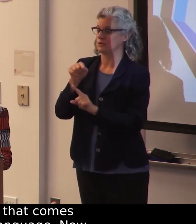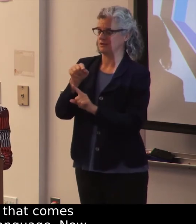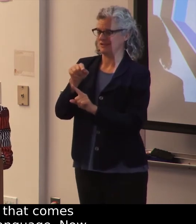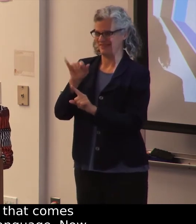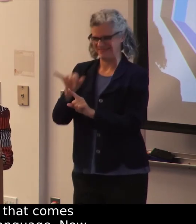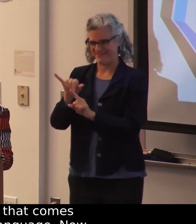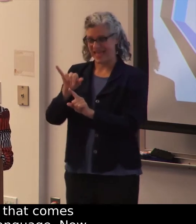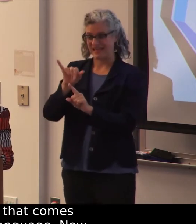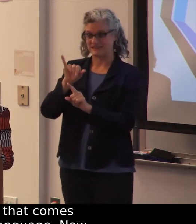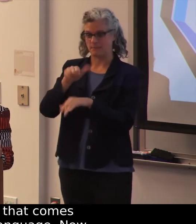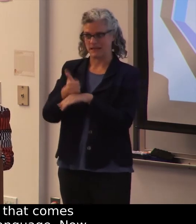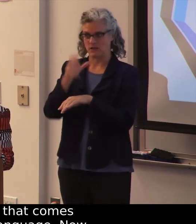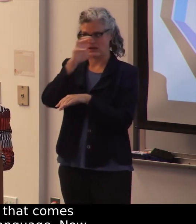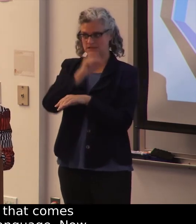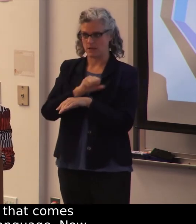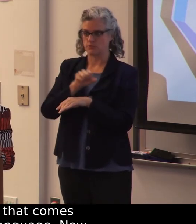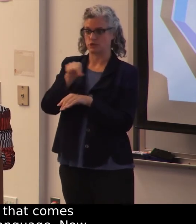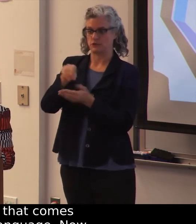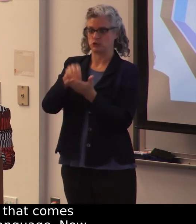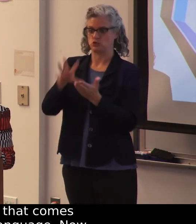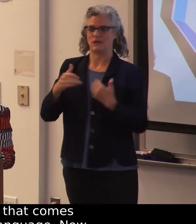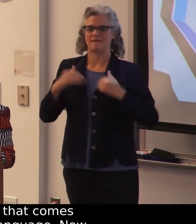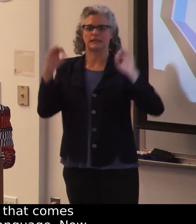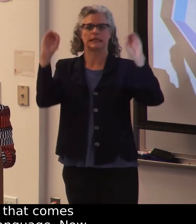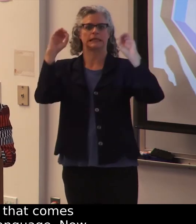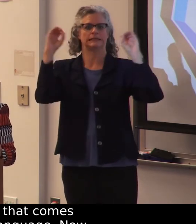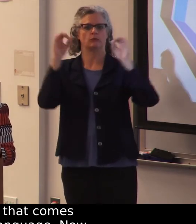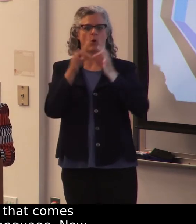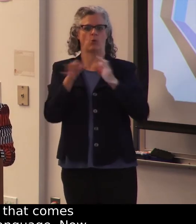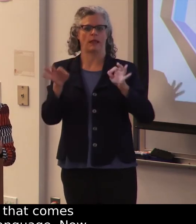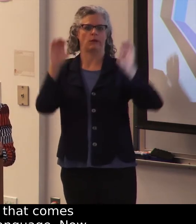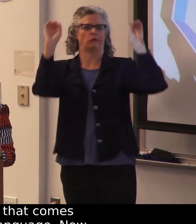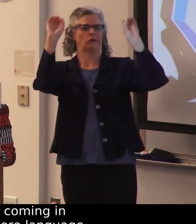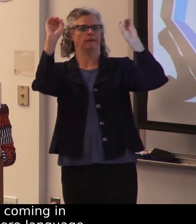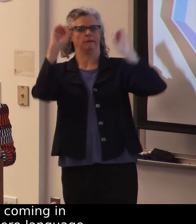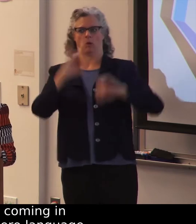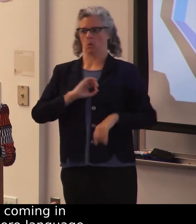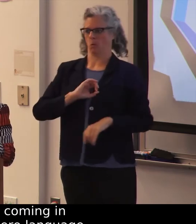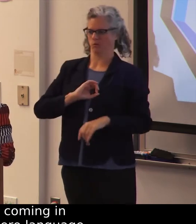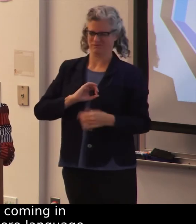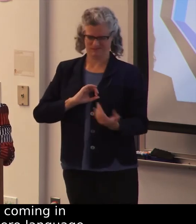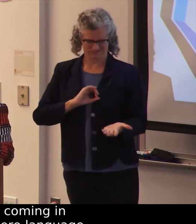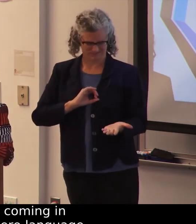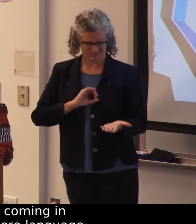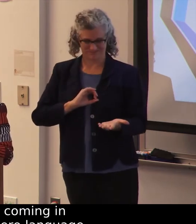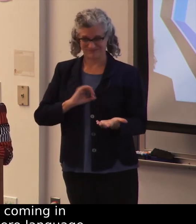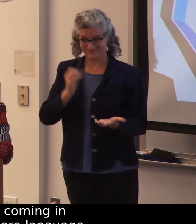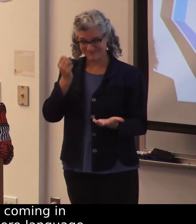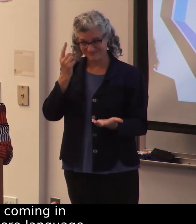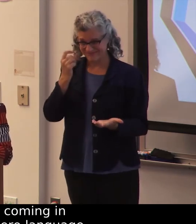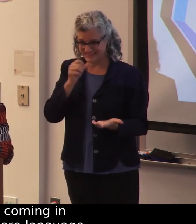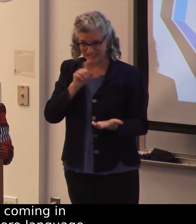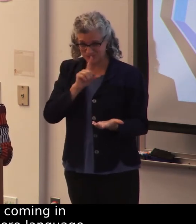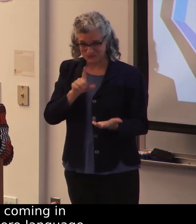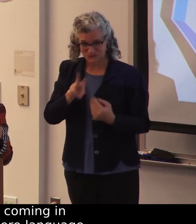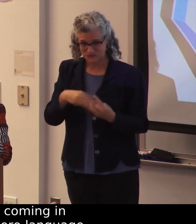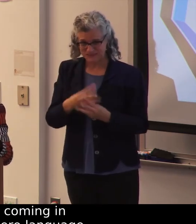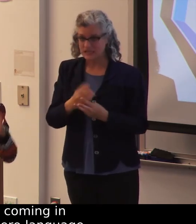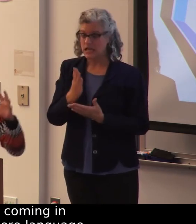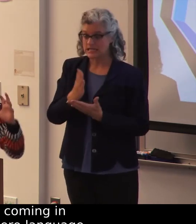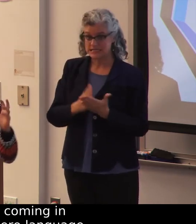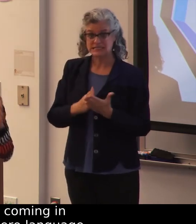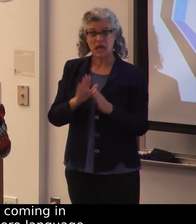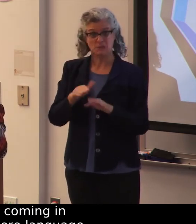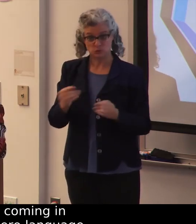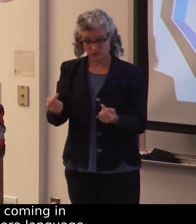in at zero language, right? Now, some of our children that are coming in are not at zero